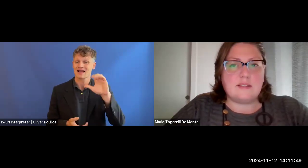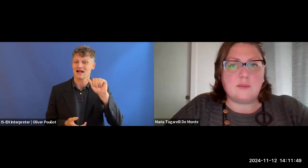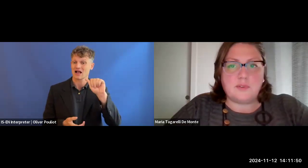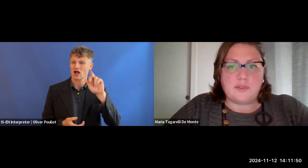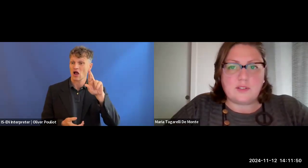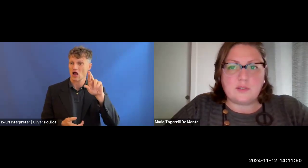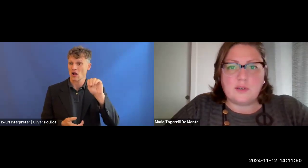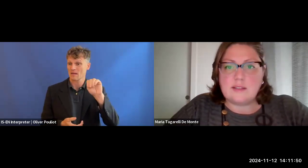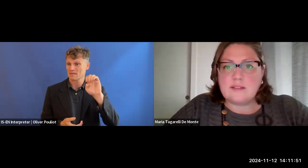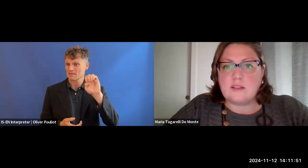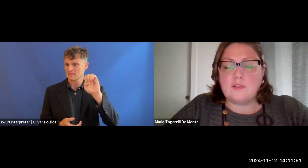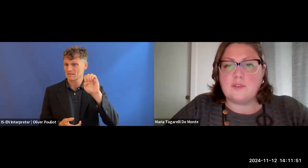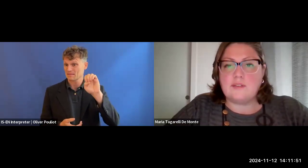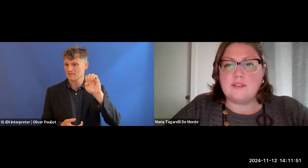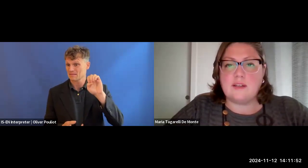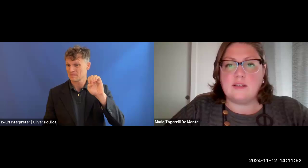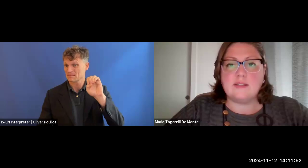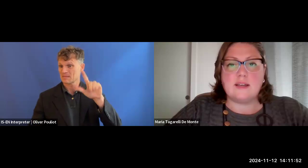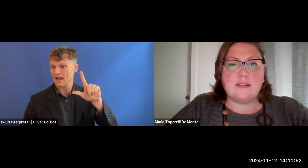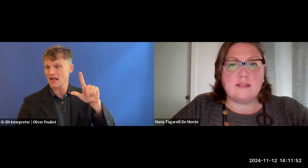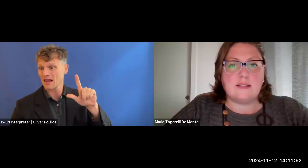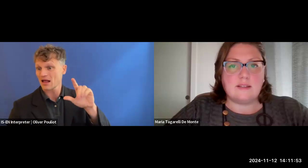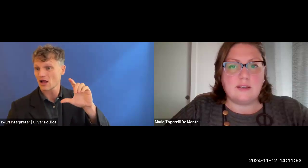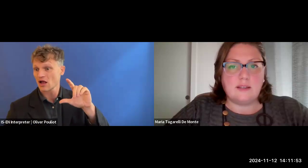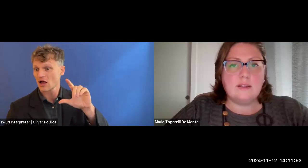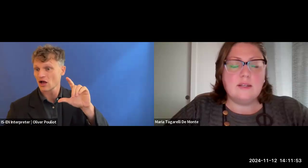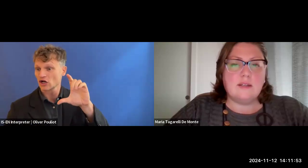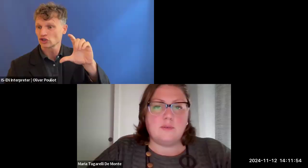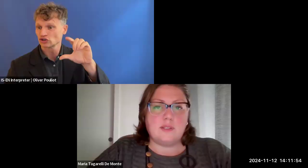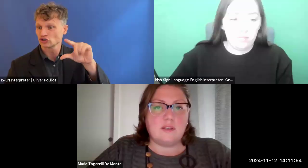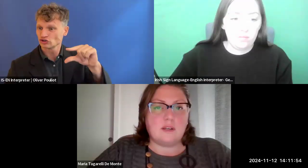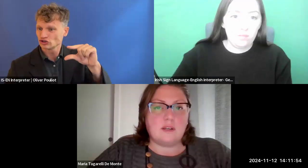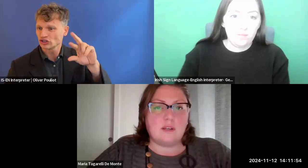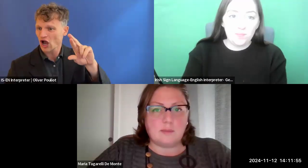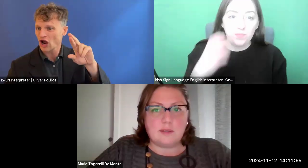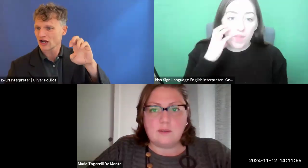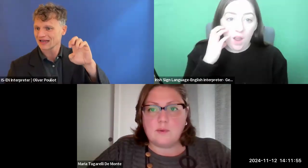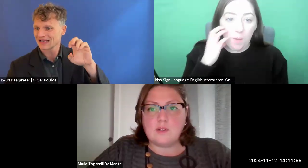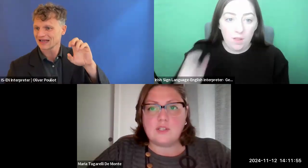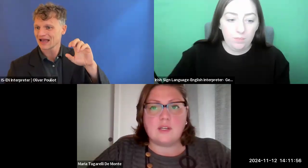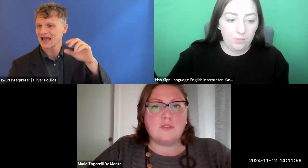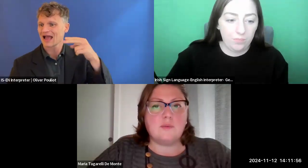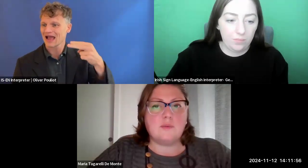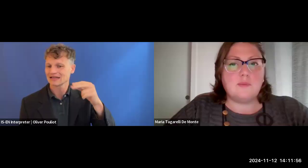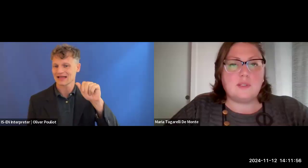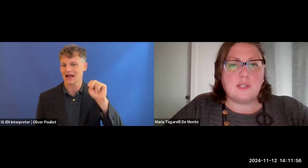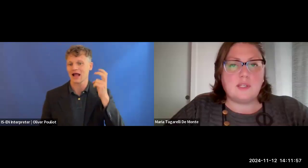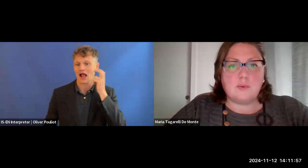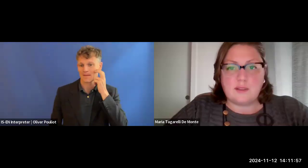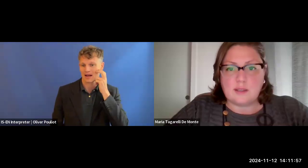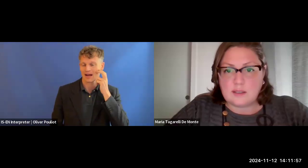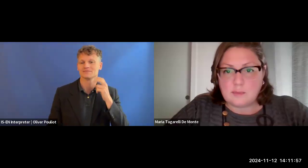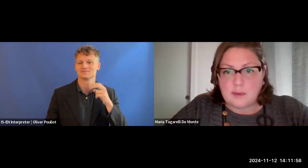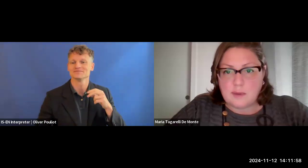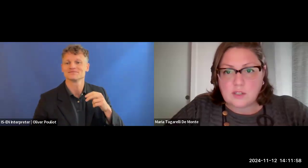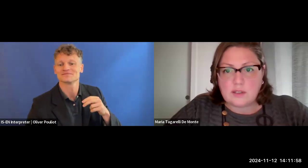Carmel is an assistant professor at the Center for Deaf Studies at TCD, Trinity College Dublin, where she contributes to